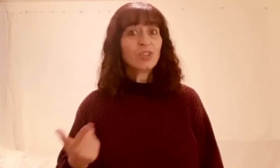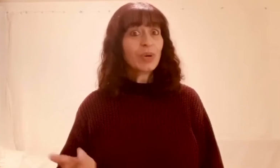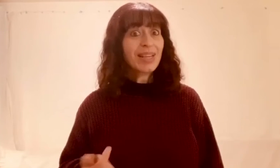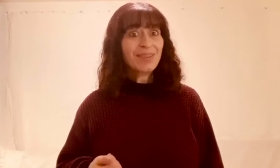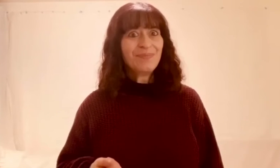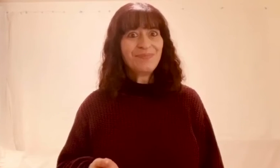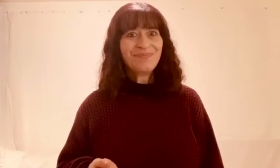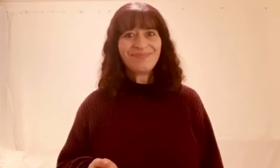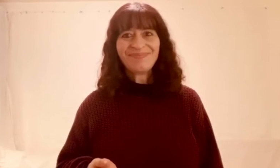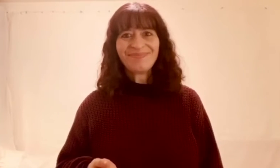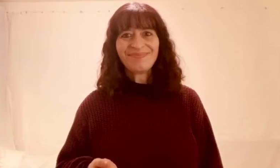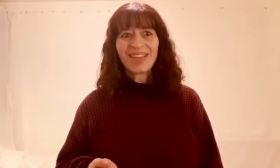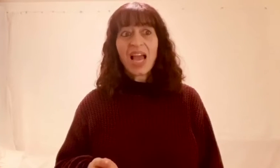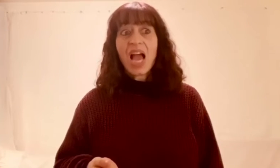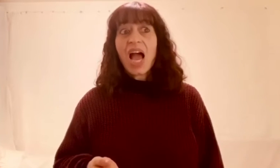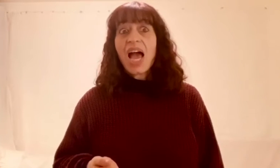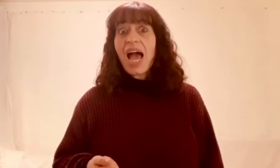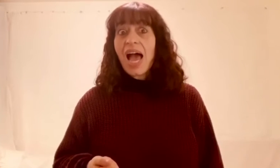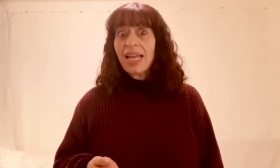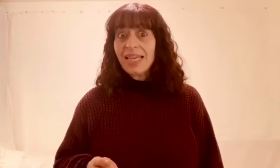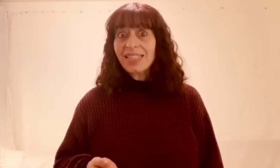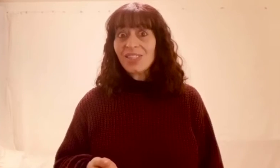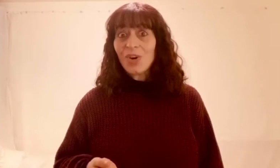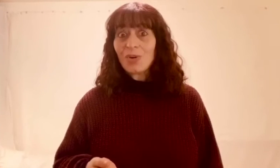in. And here's the song.